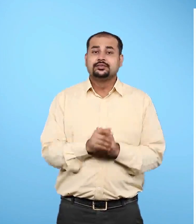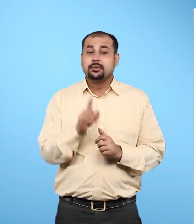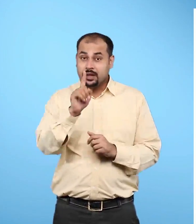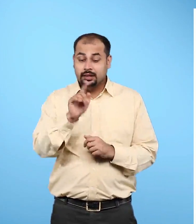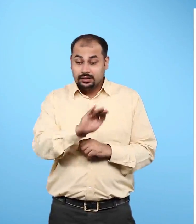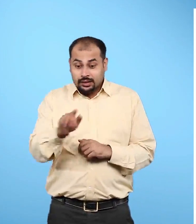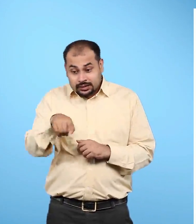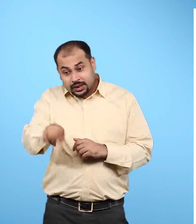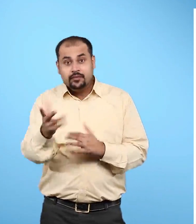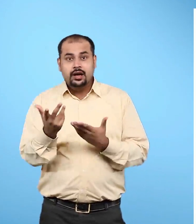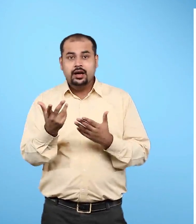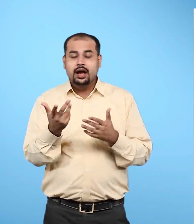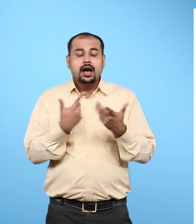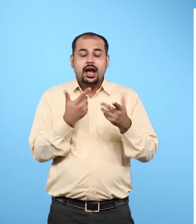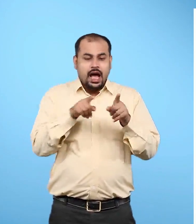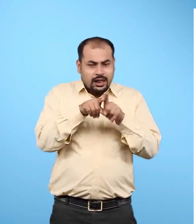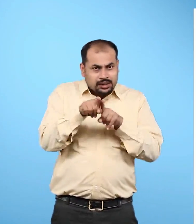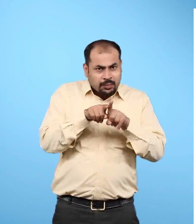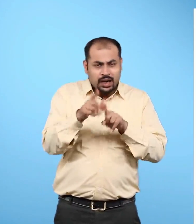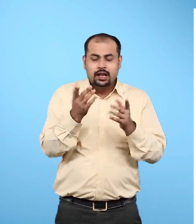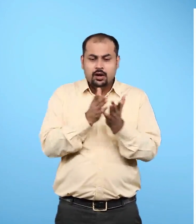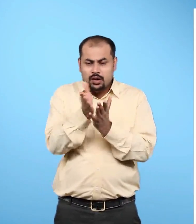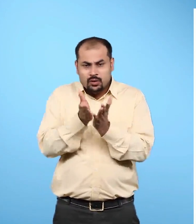but develop a sense of the concept through suitable examples.